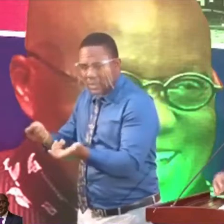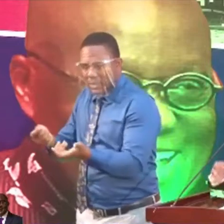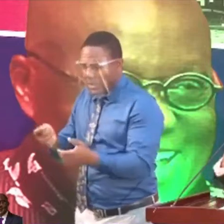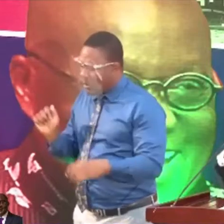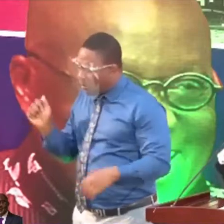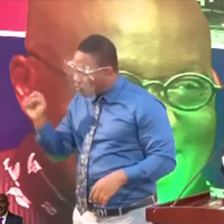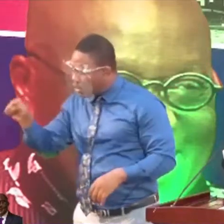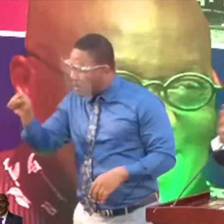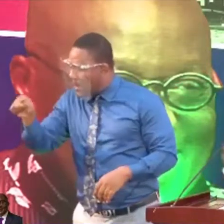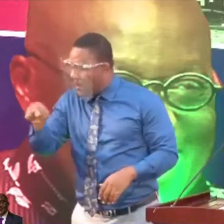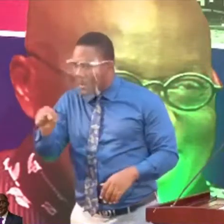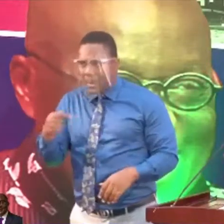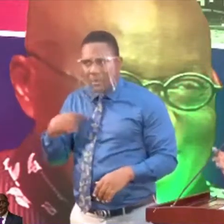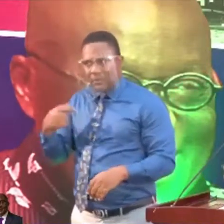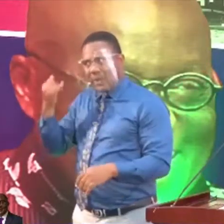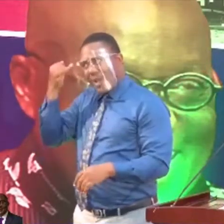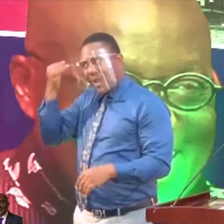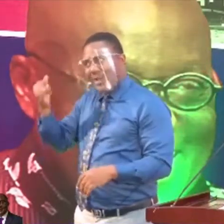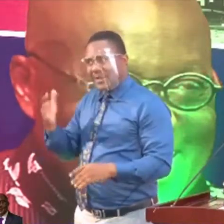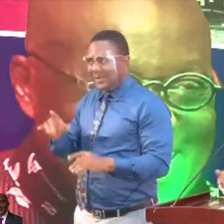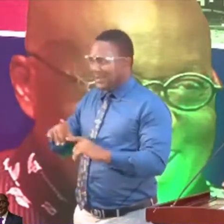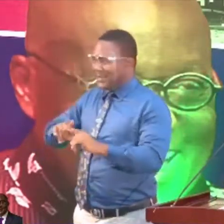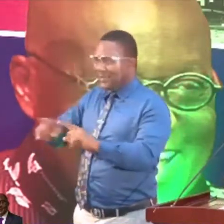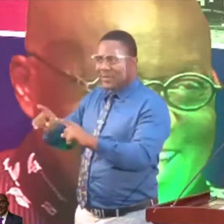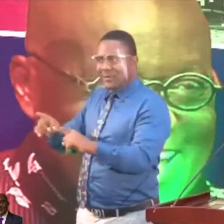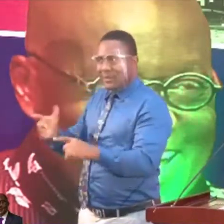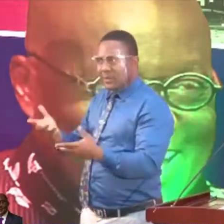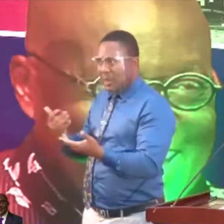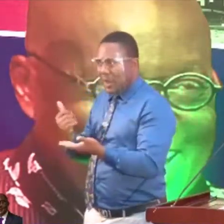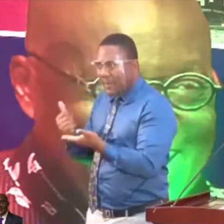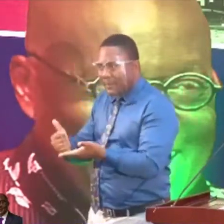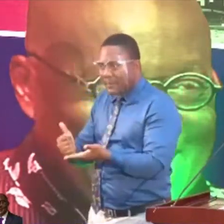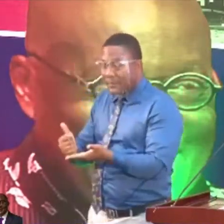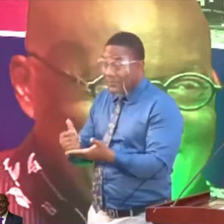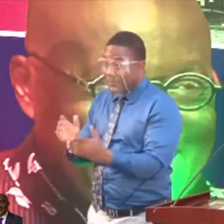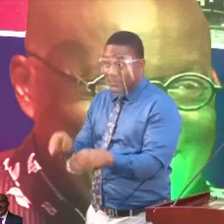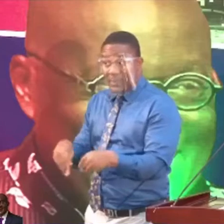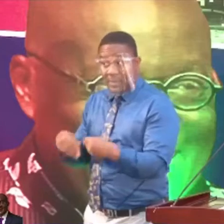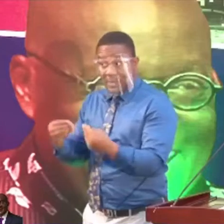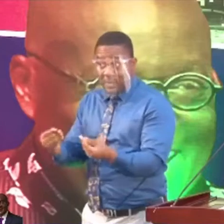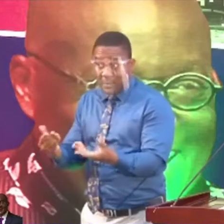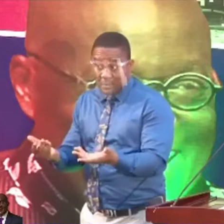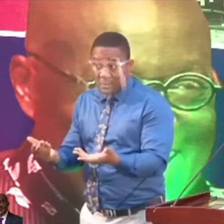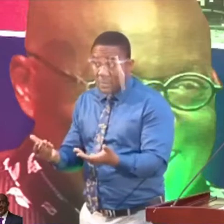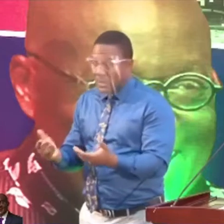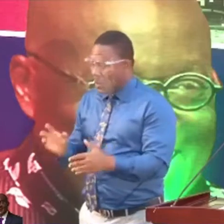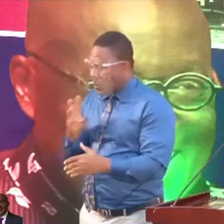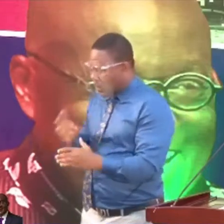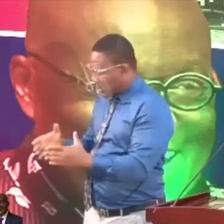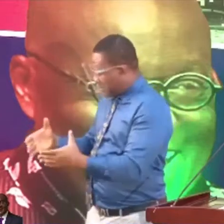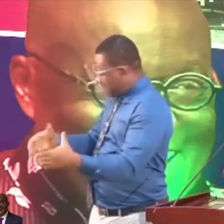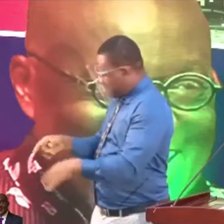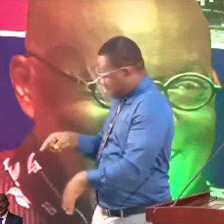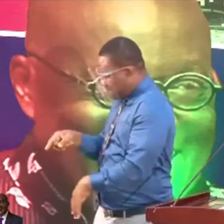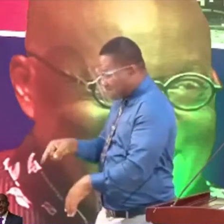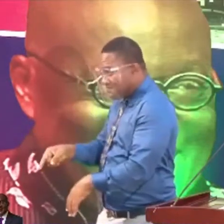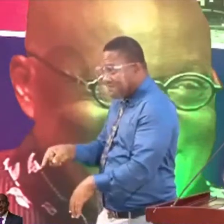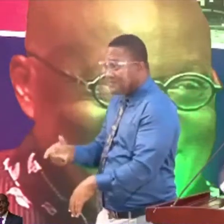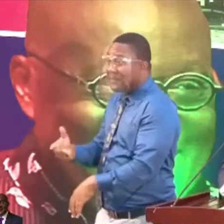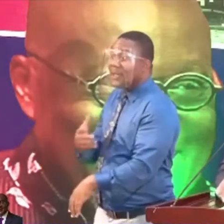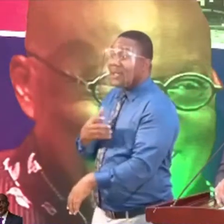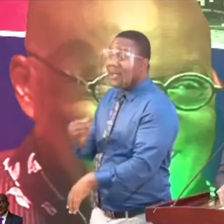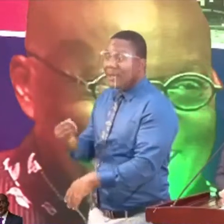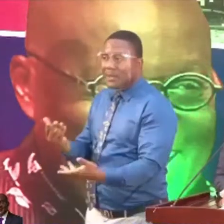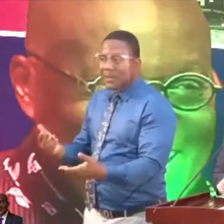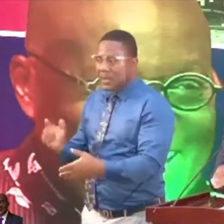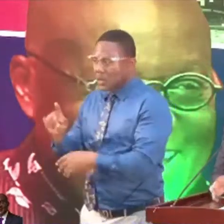So we have a holistic approach to irrigation. You provide the small irrigation dams, you provide the medium ones like